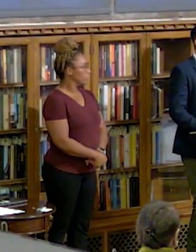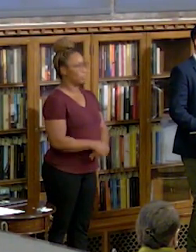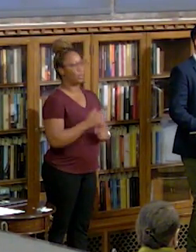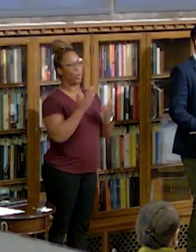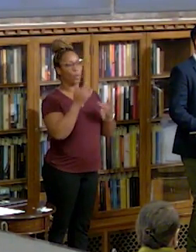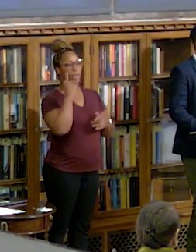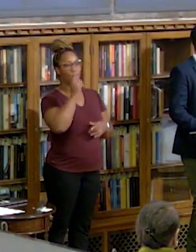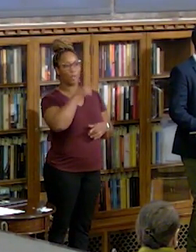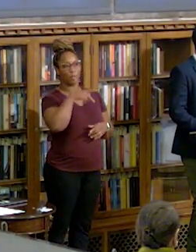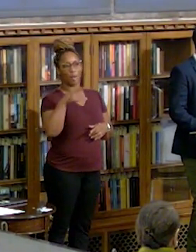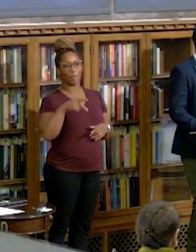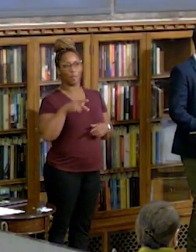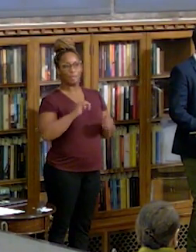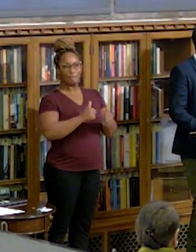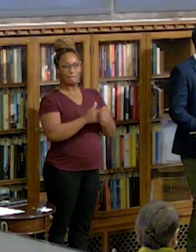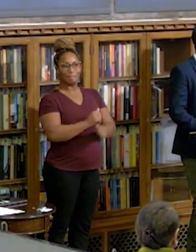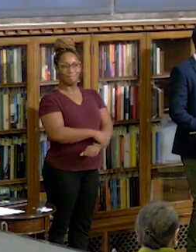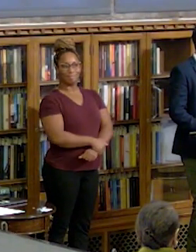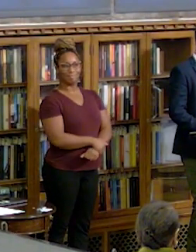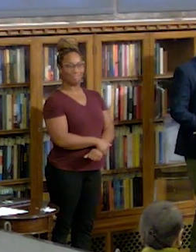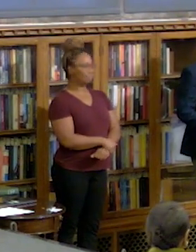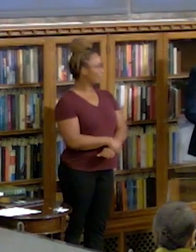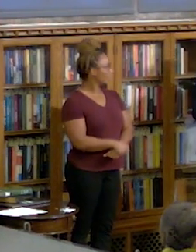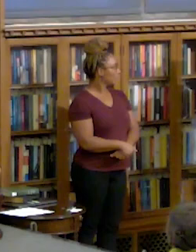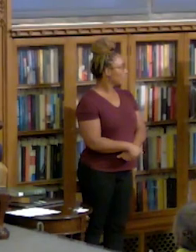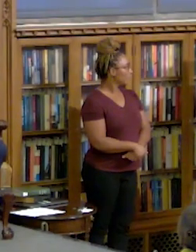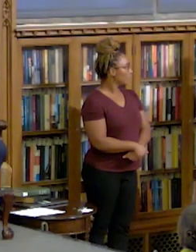just wait power